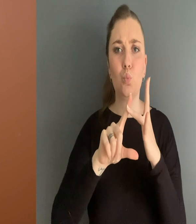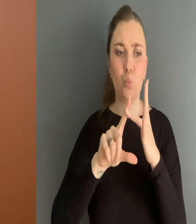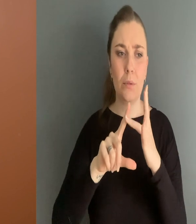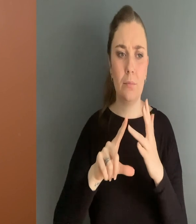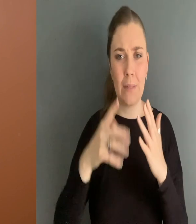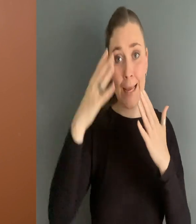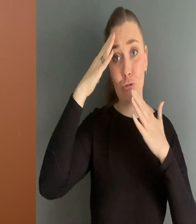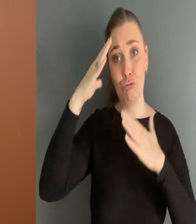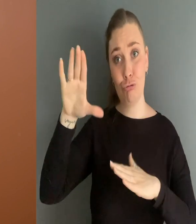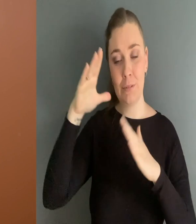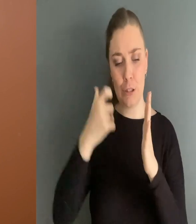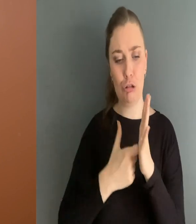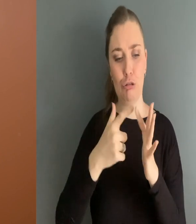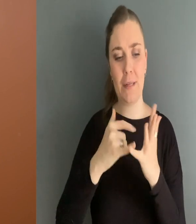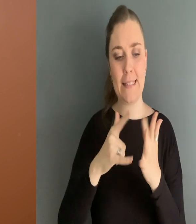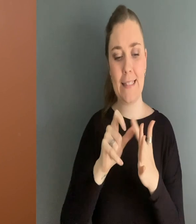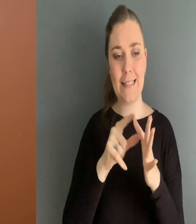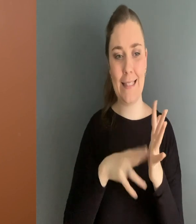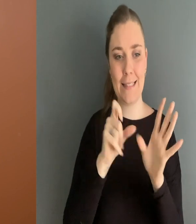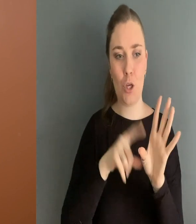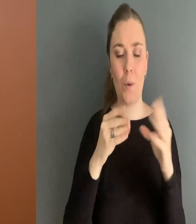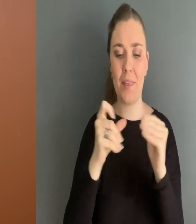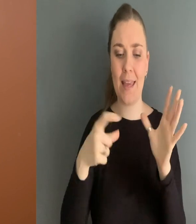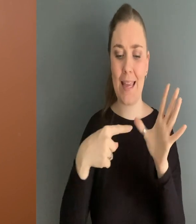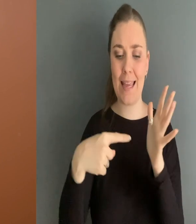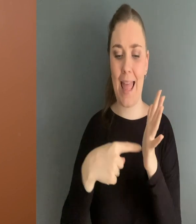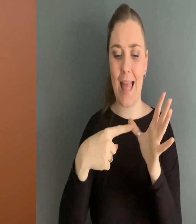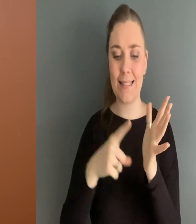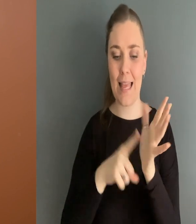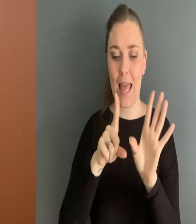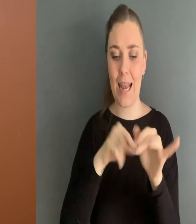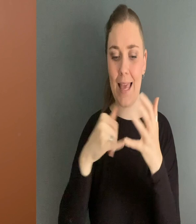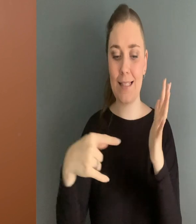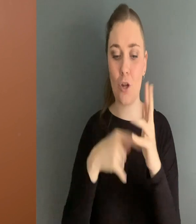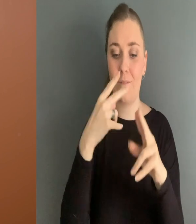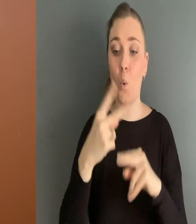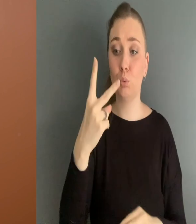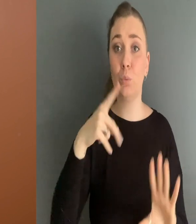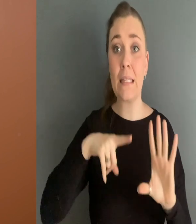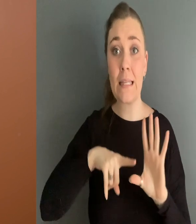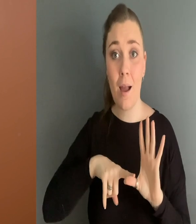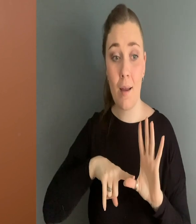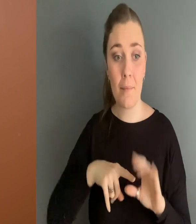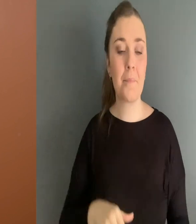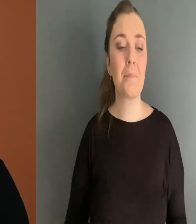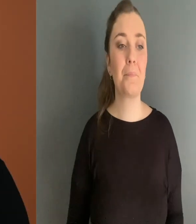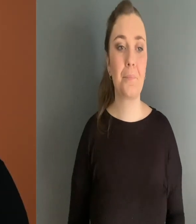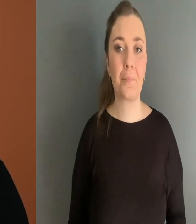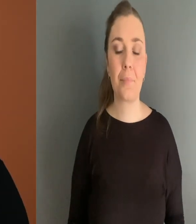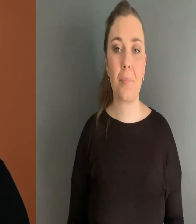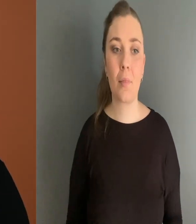residency with catalyst for two years and um